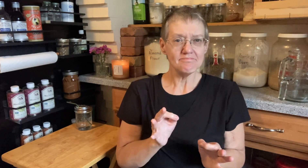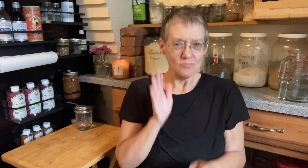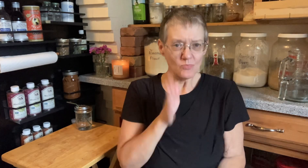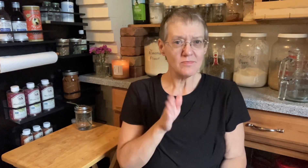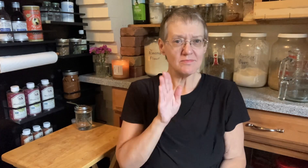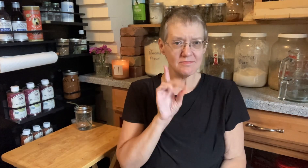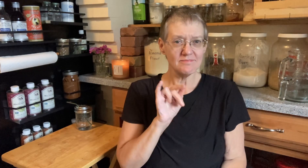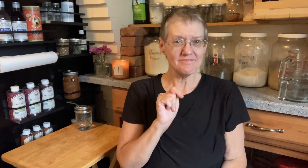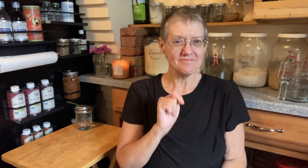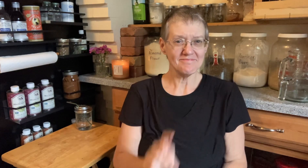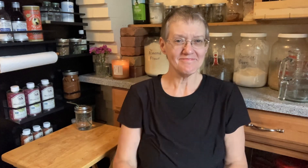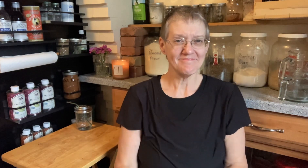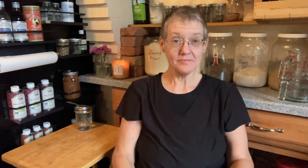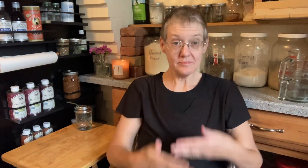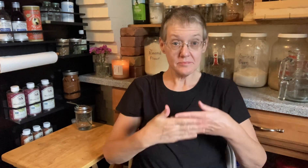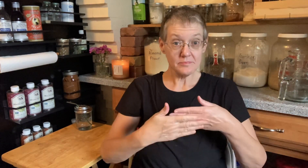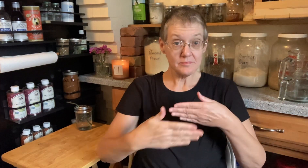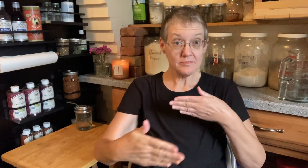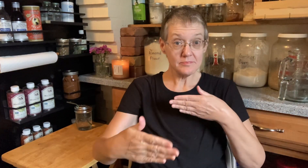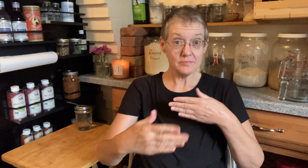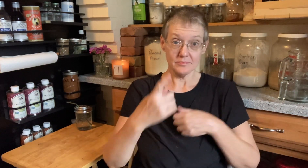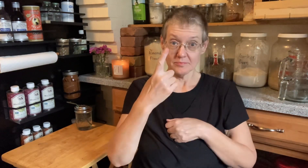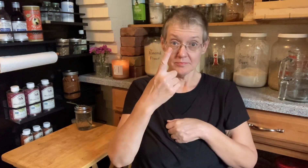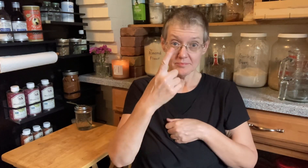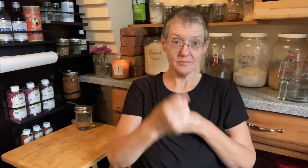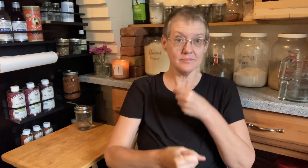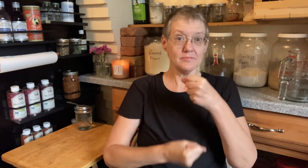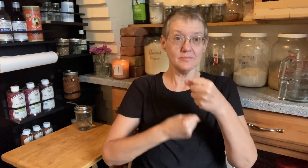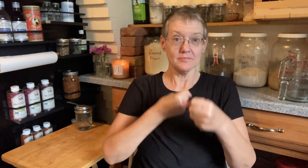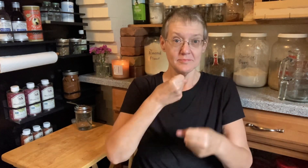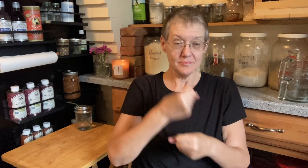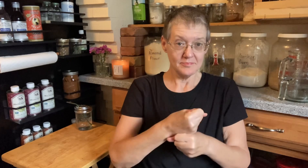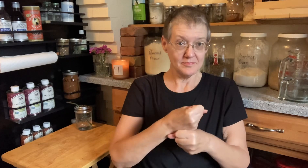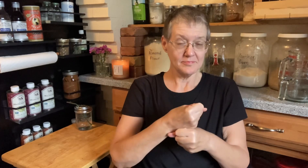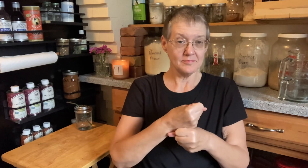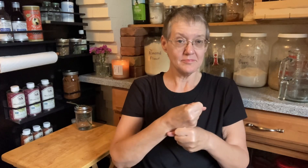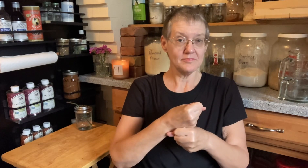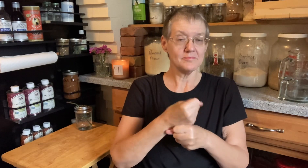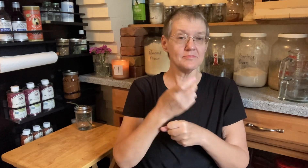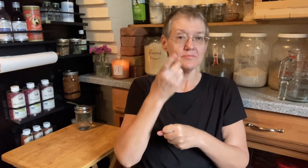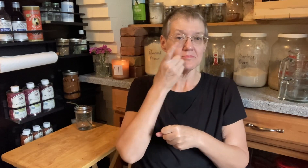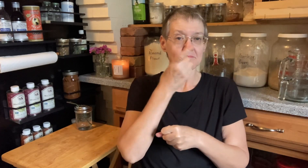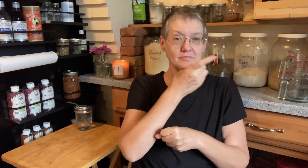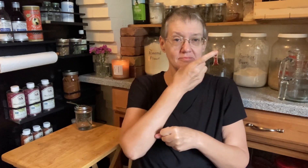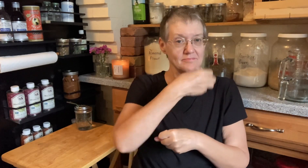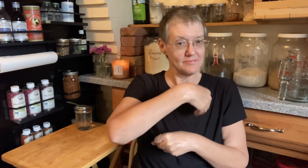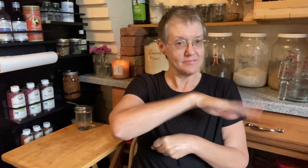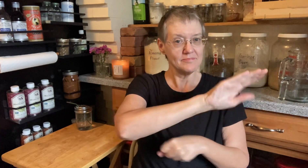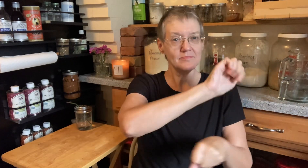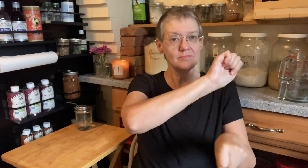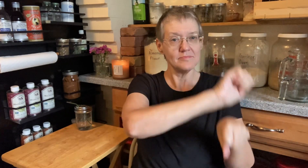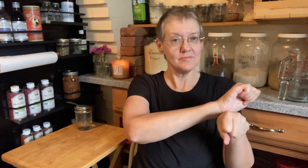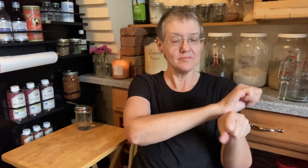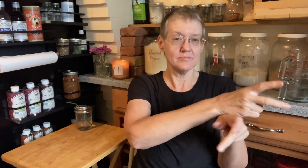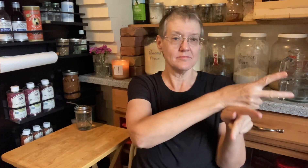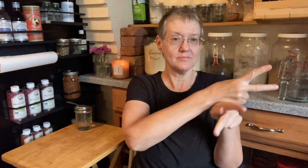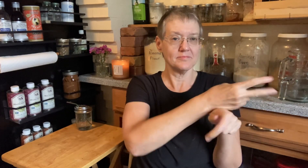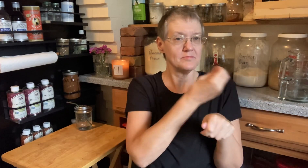I was determined. From then on, for 1 year, Dale would go to work, he'd take care of his